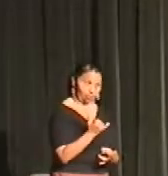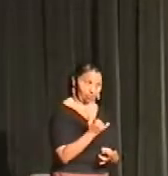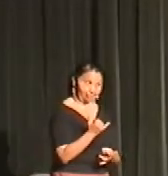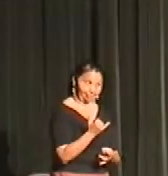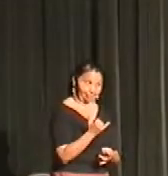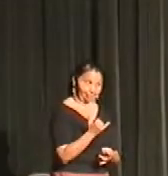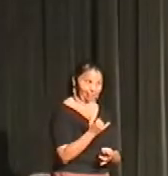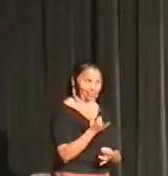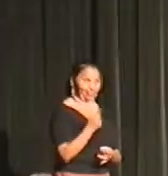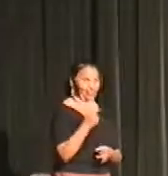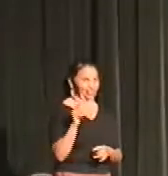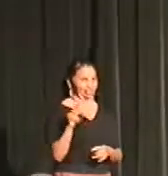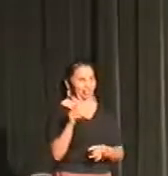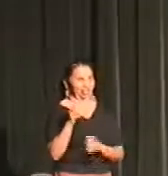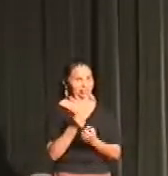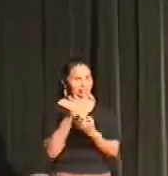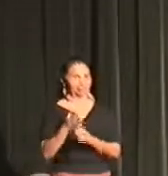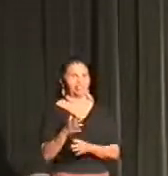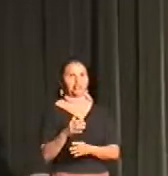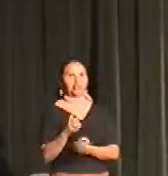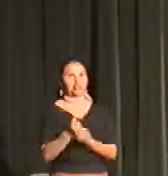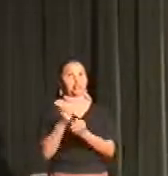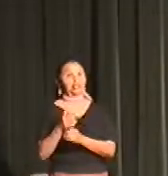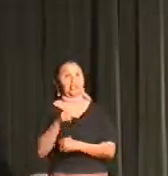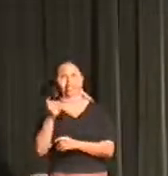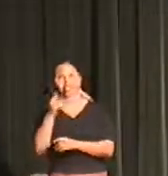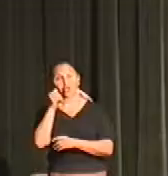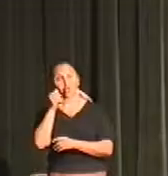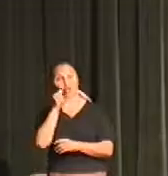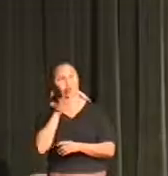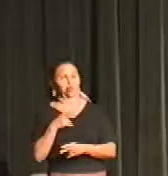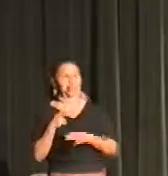Gail was sponsoring a woman named Linda. And